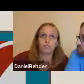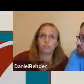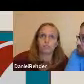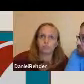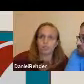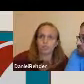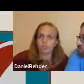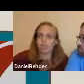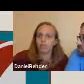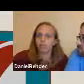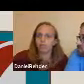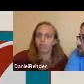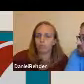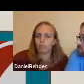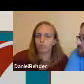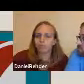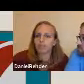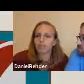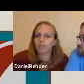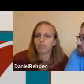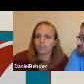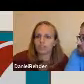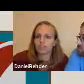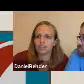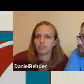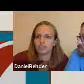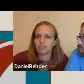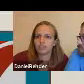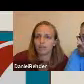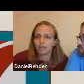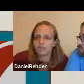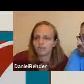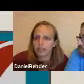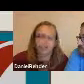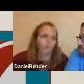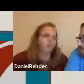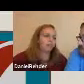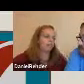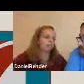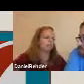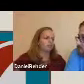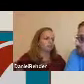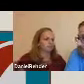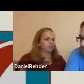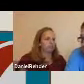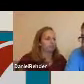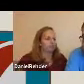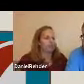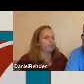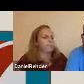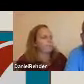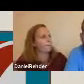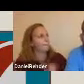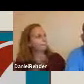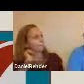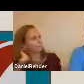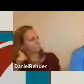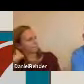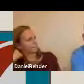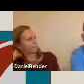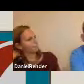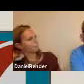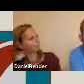just the wonderful things that is done with sign language. The doors that are